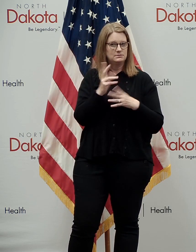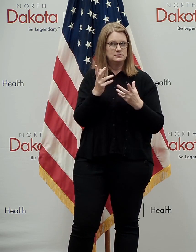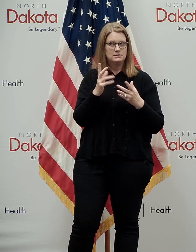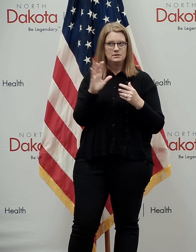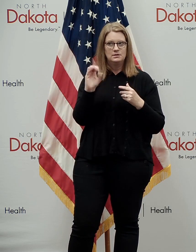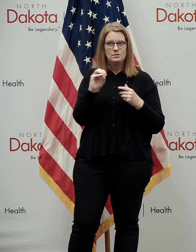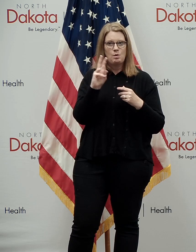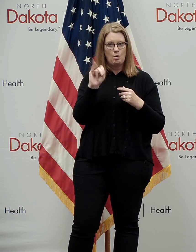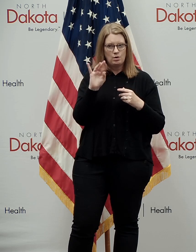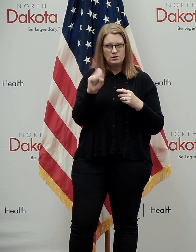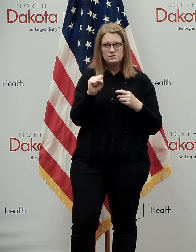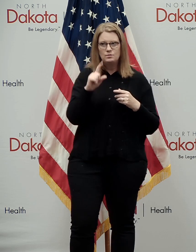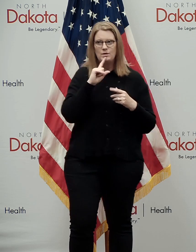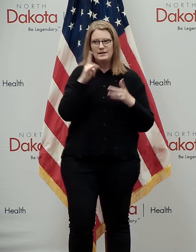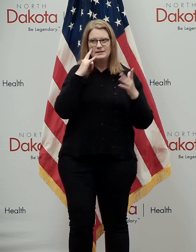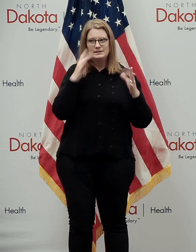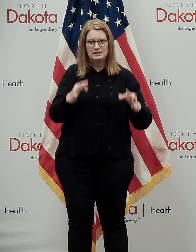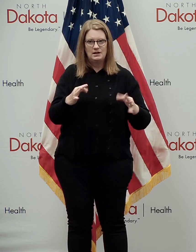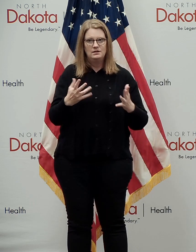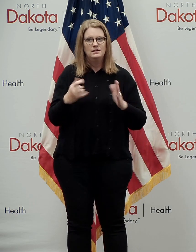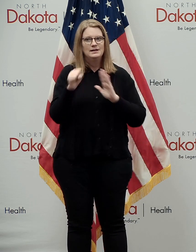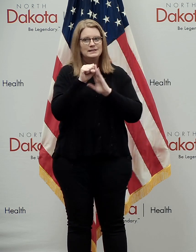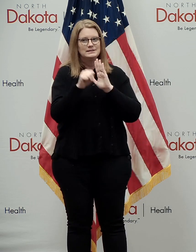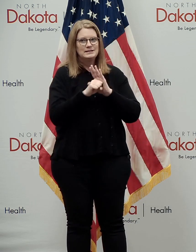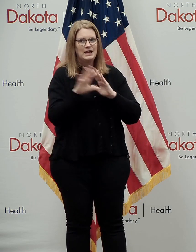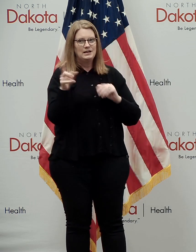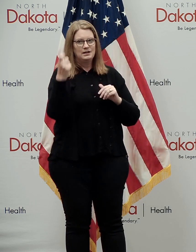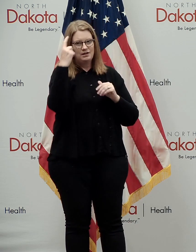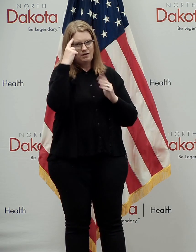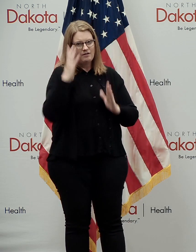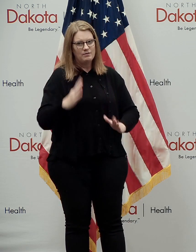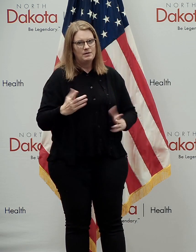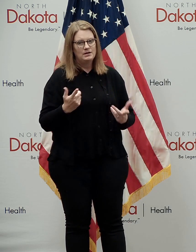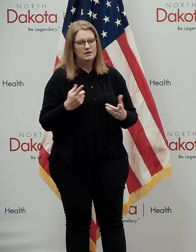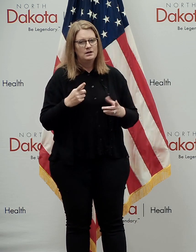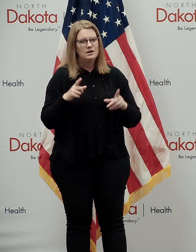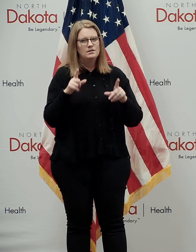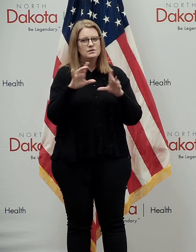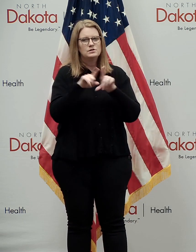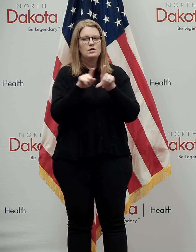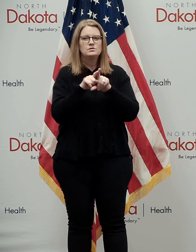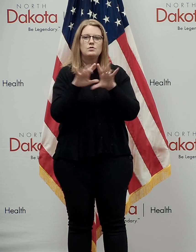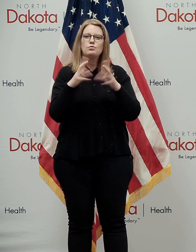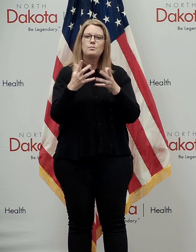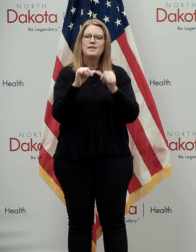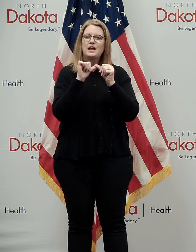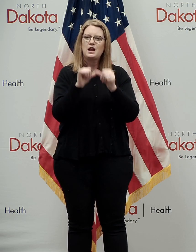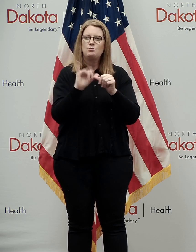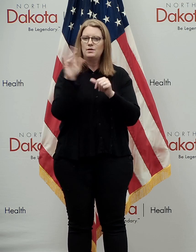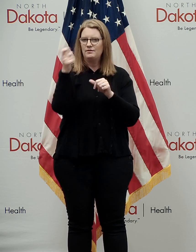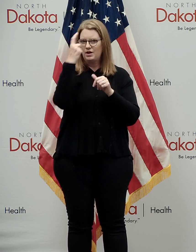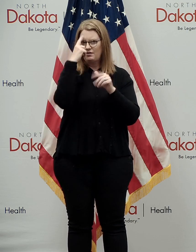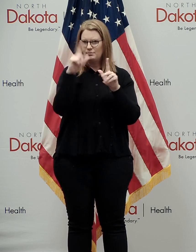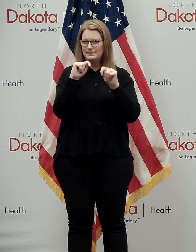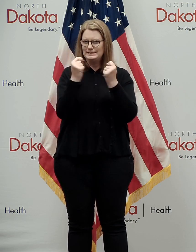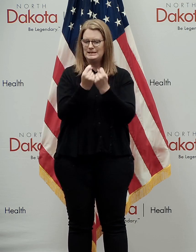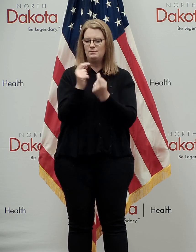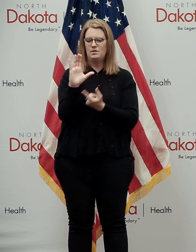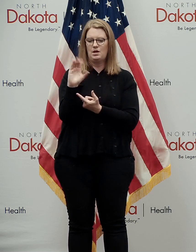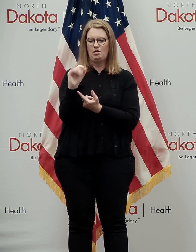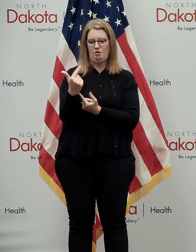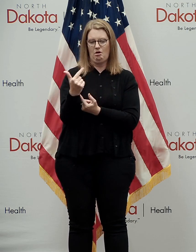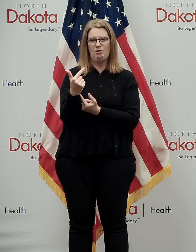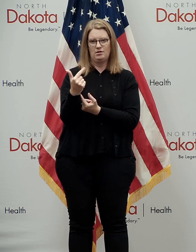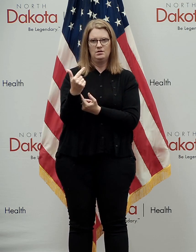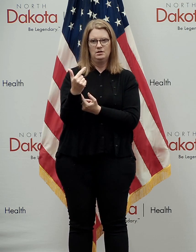make these decisions. As far as state government, a lot of that, there's a group called the Continuity of Government Team, or the COG team, that's